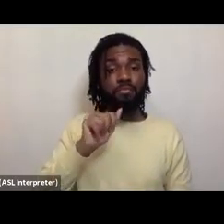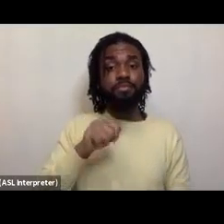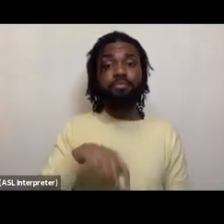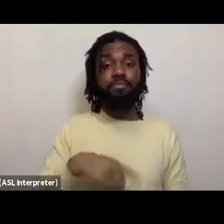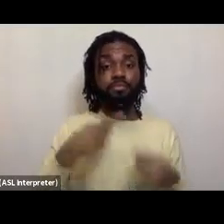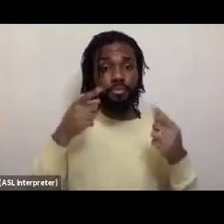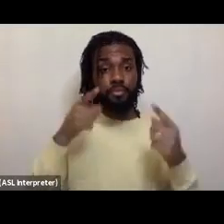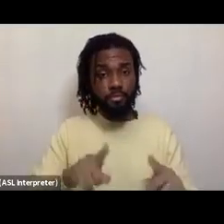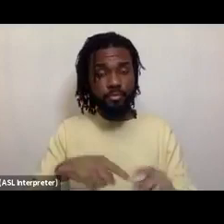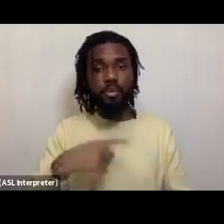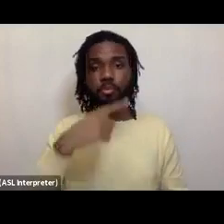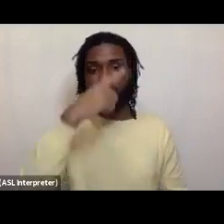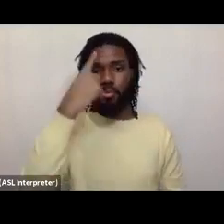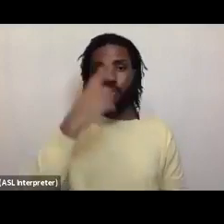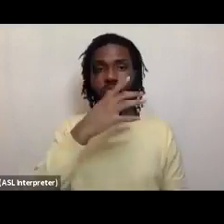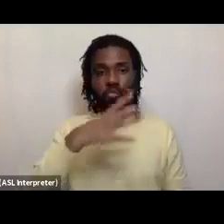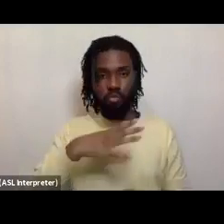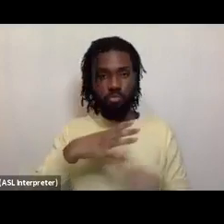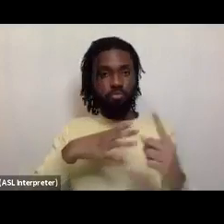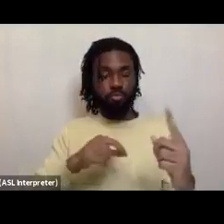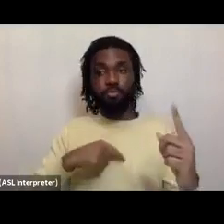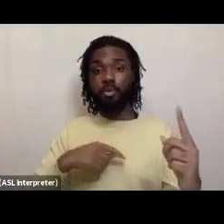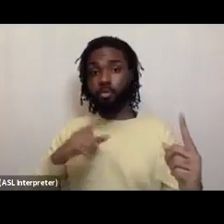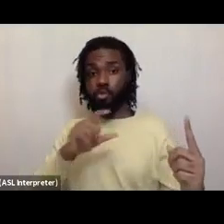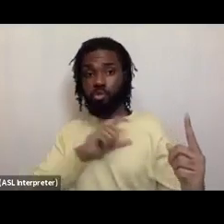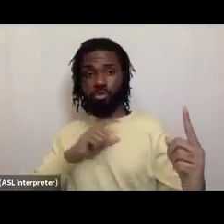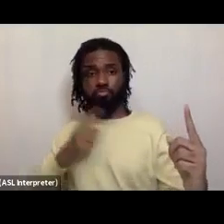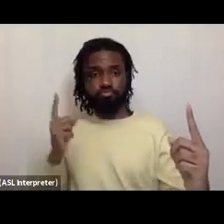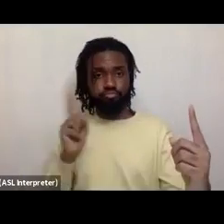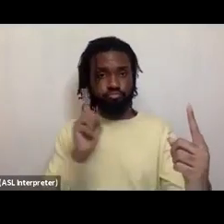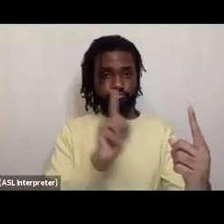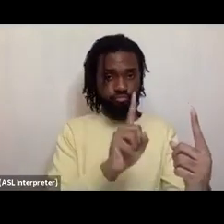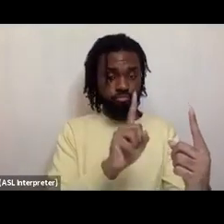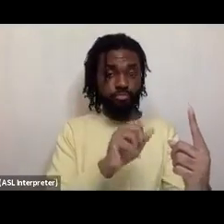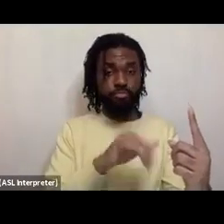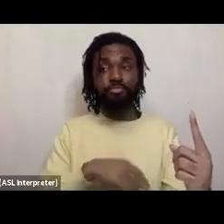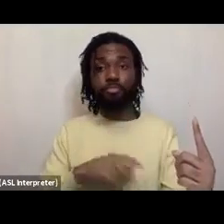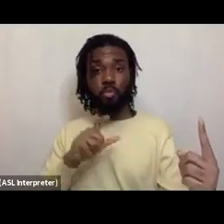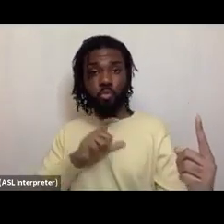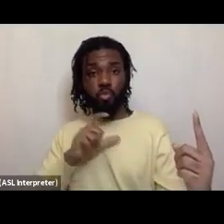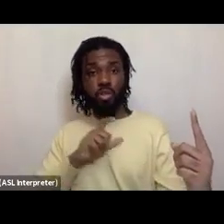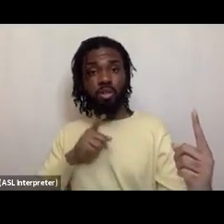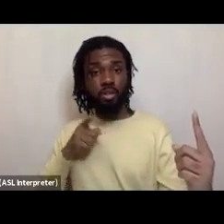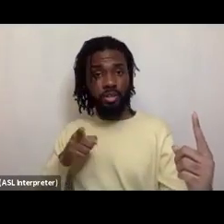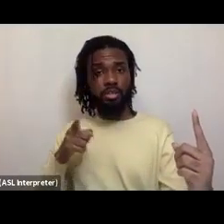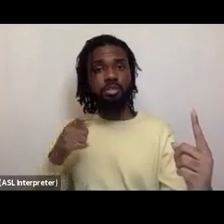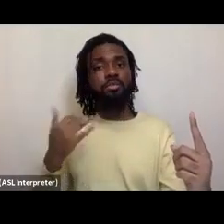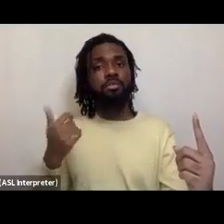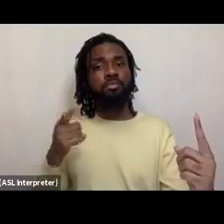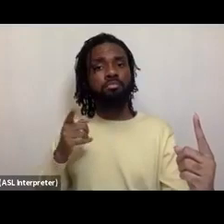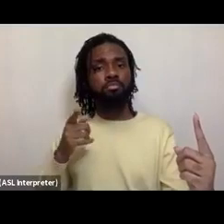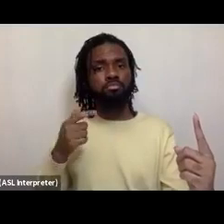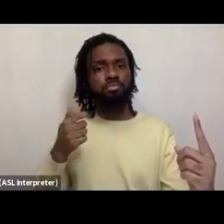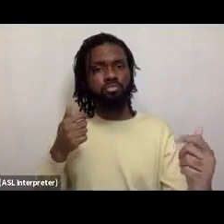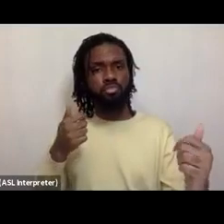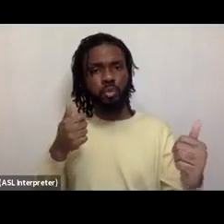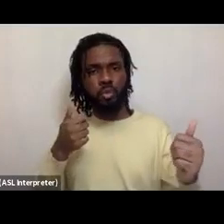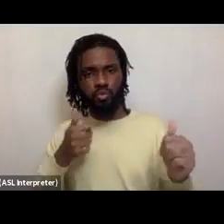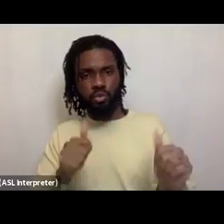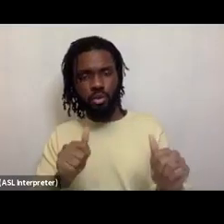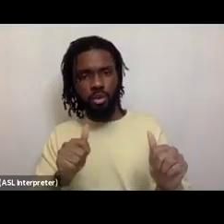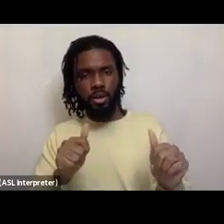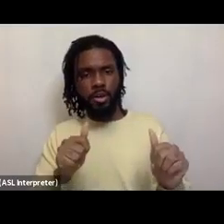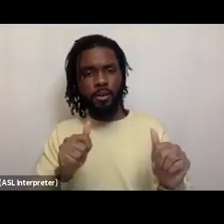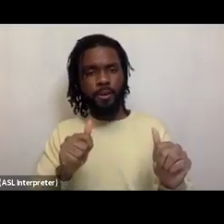was approached by a police officer, and the police officer was trying to figure out a way